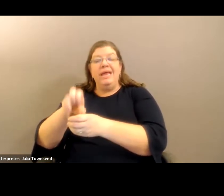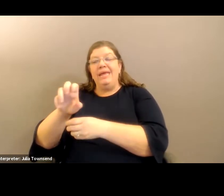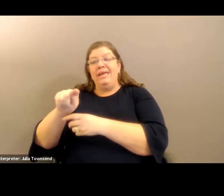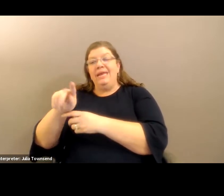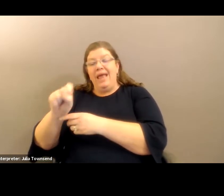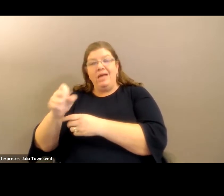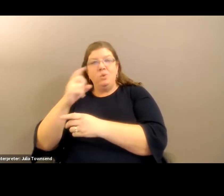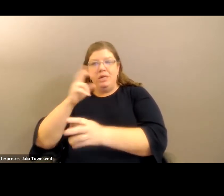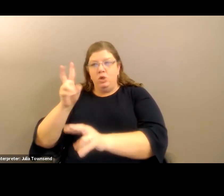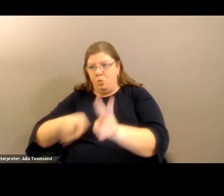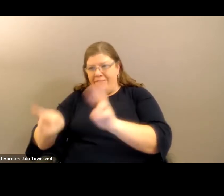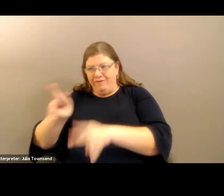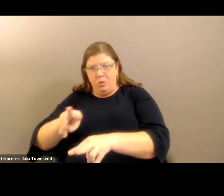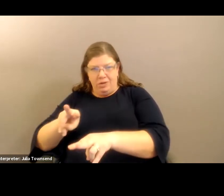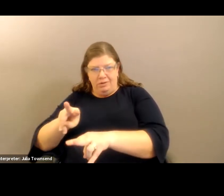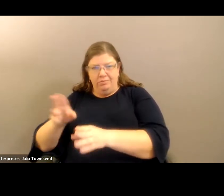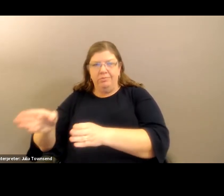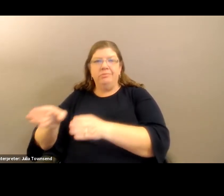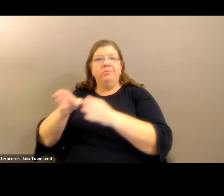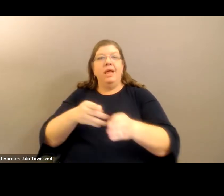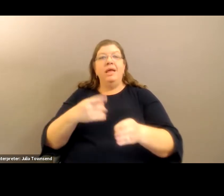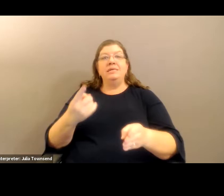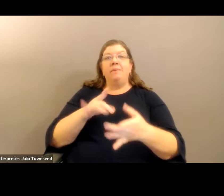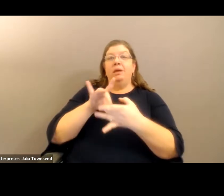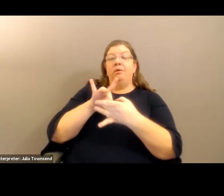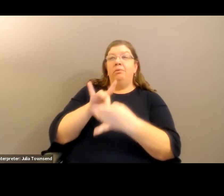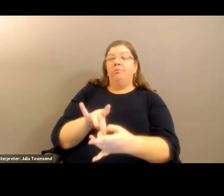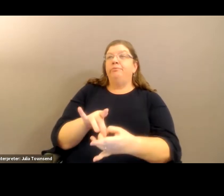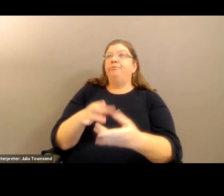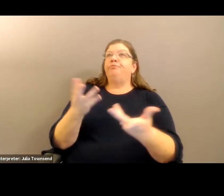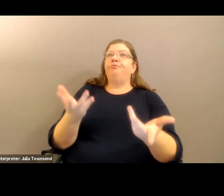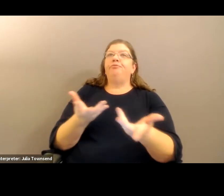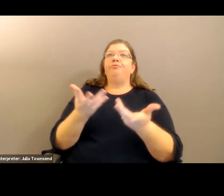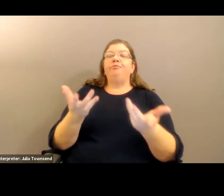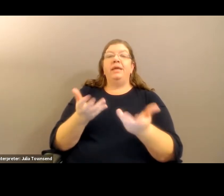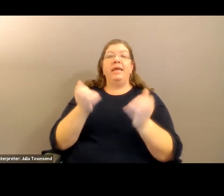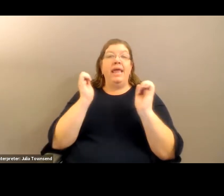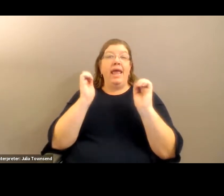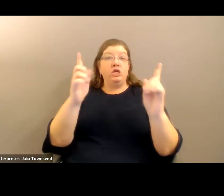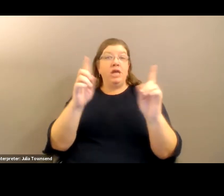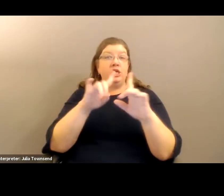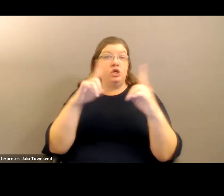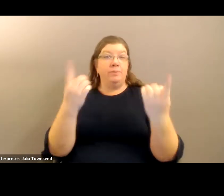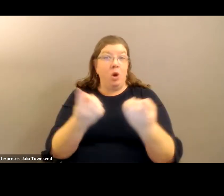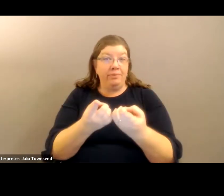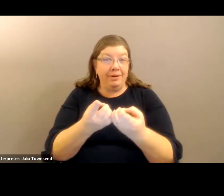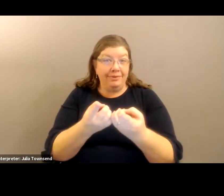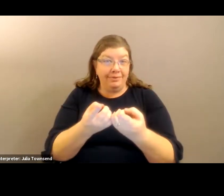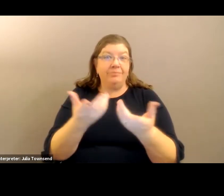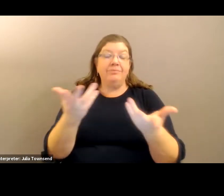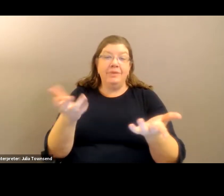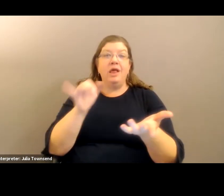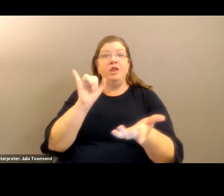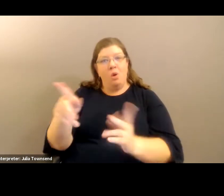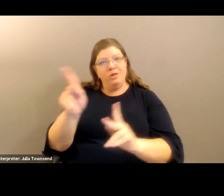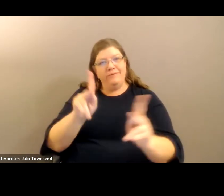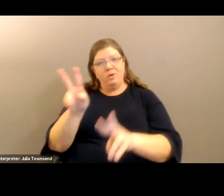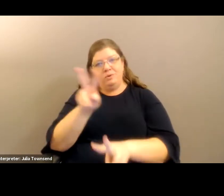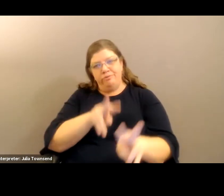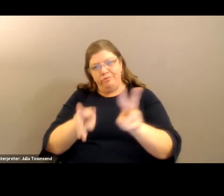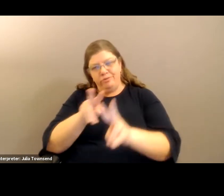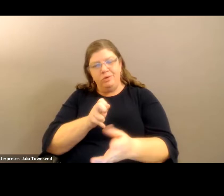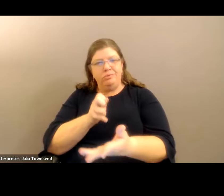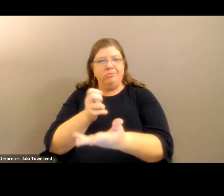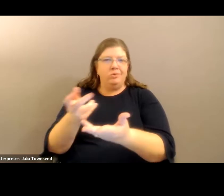will Right. need to review it. If it has something that has to do with the educational department, then those folks need to review it.